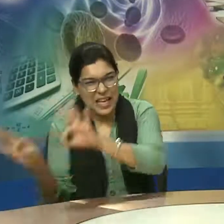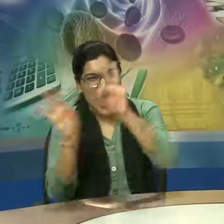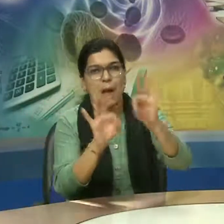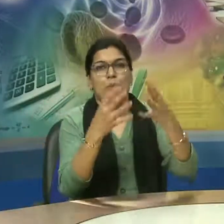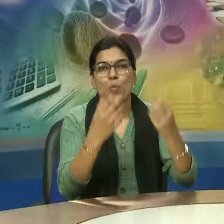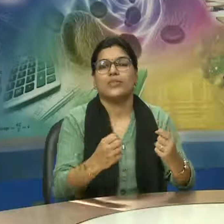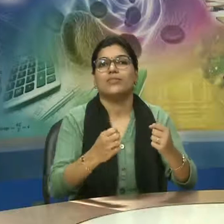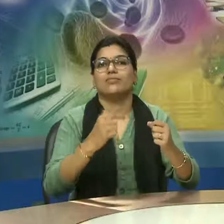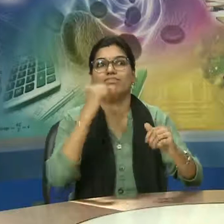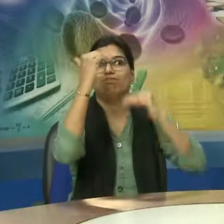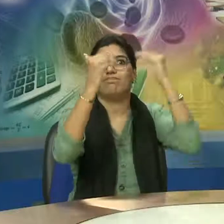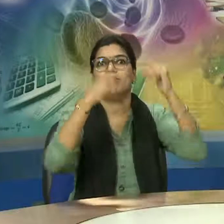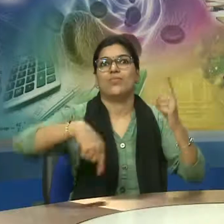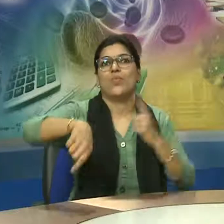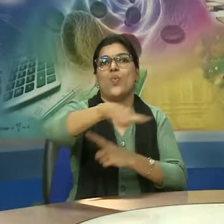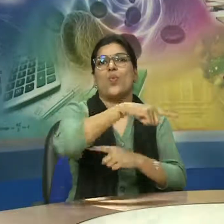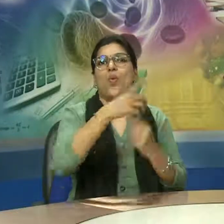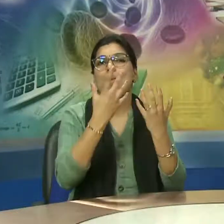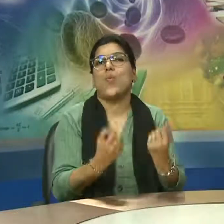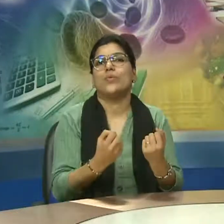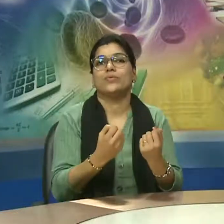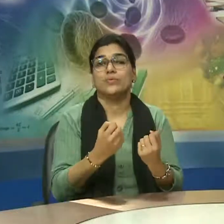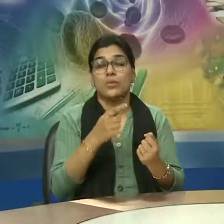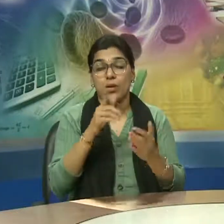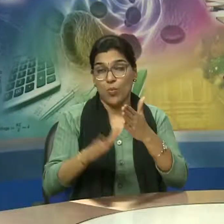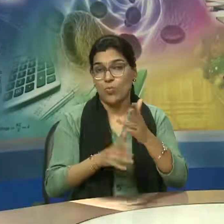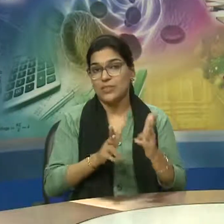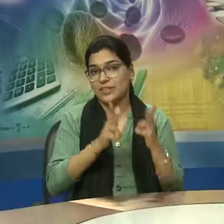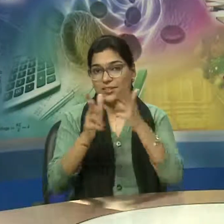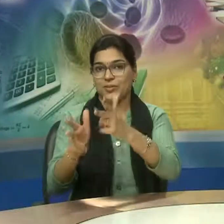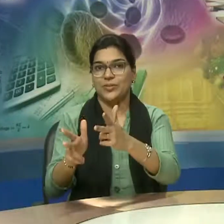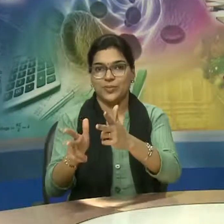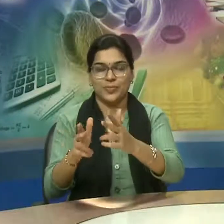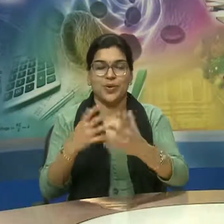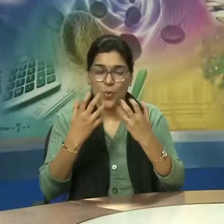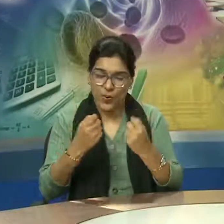dissatisfied with his own changed self.